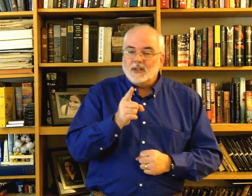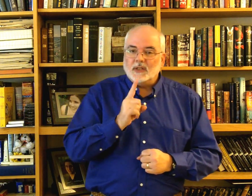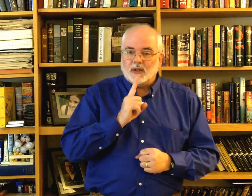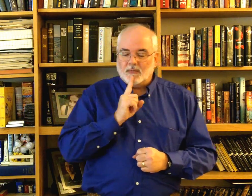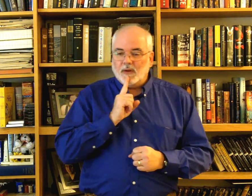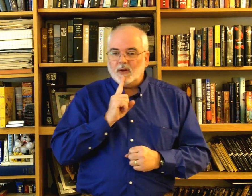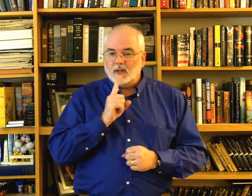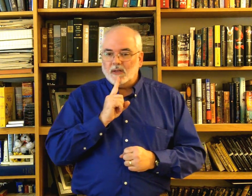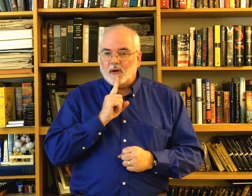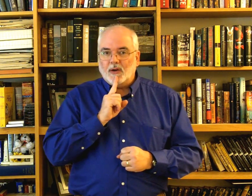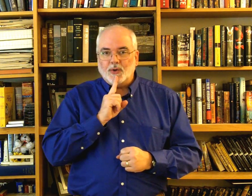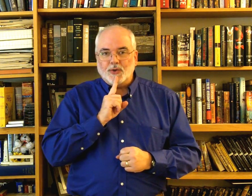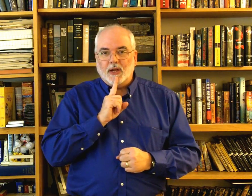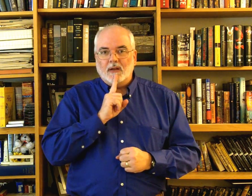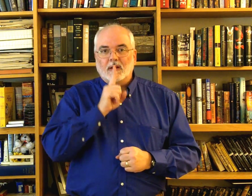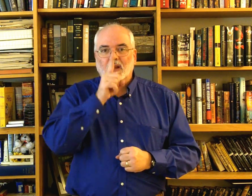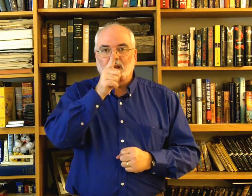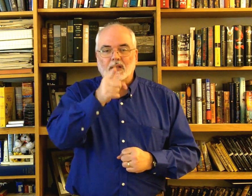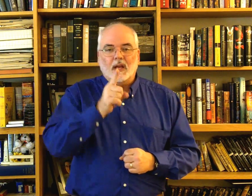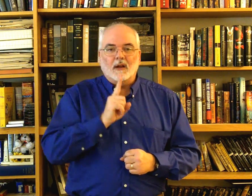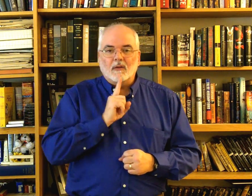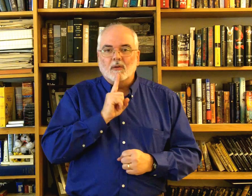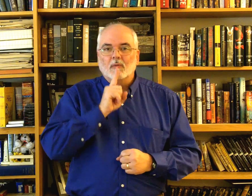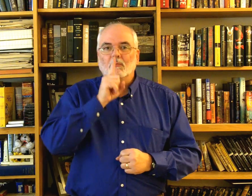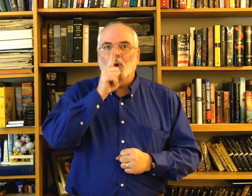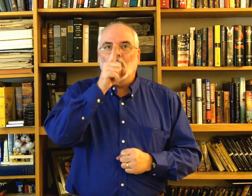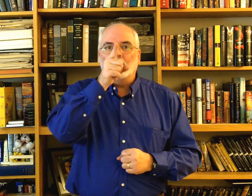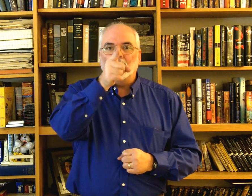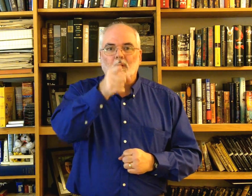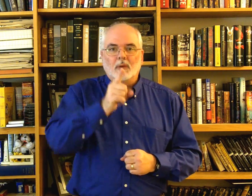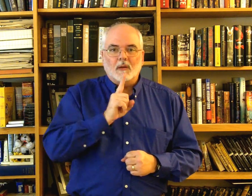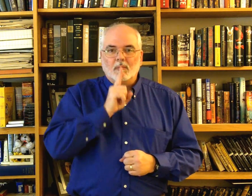it's a finger, start at your chin, and just kind of go up a little bit.